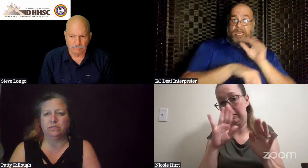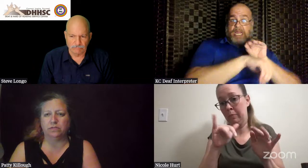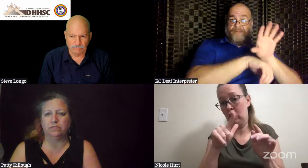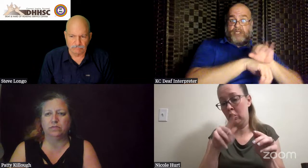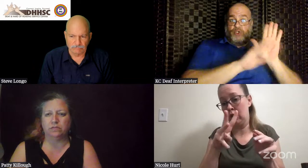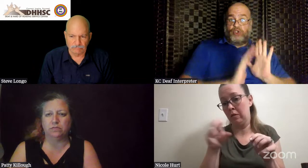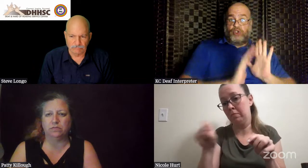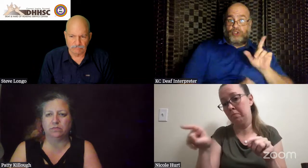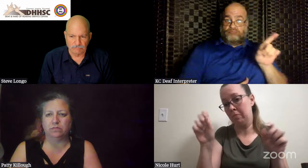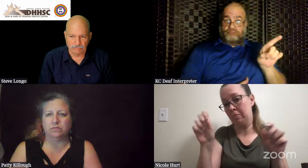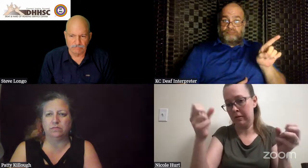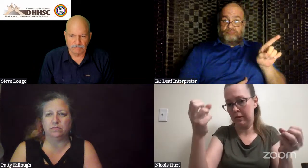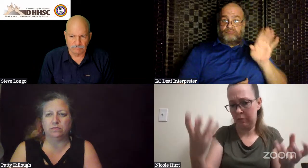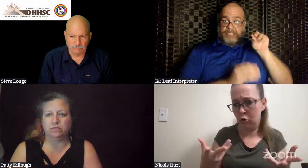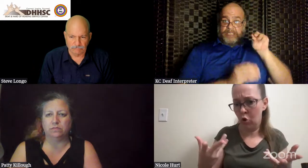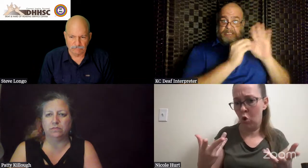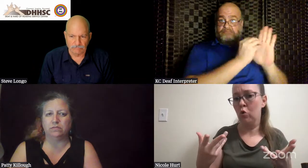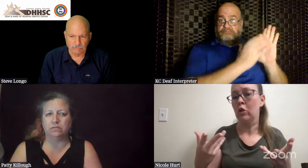do?